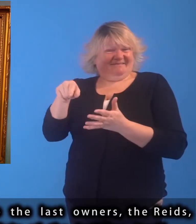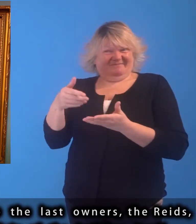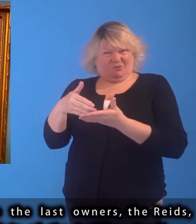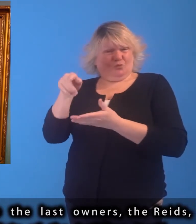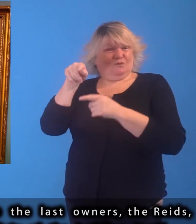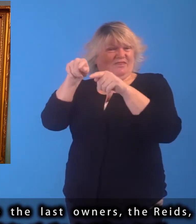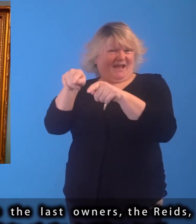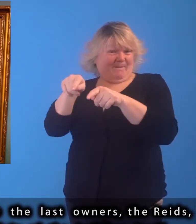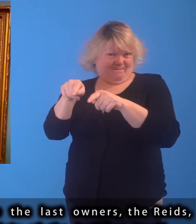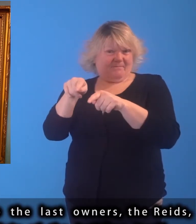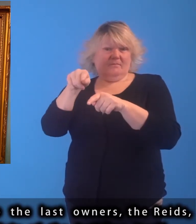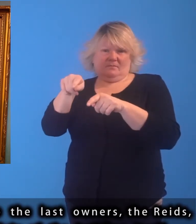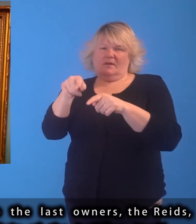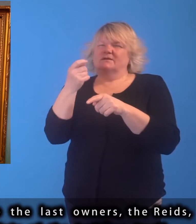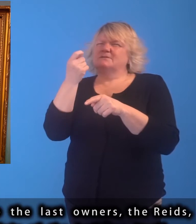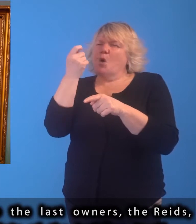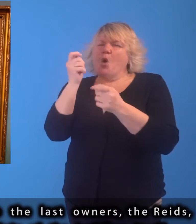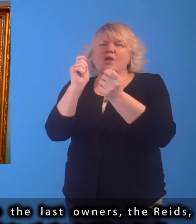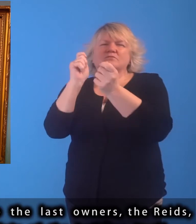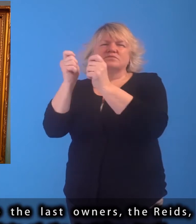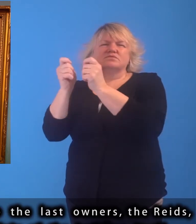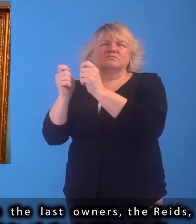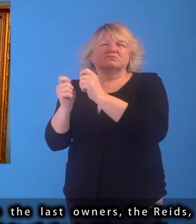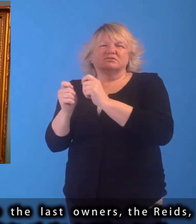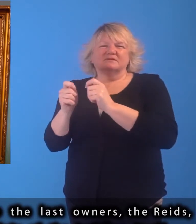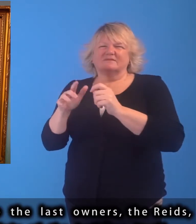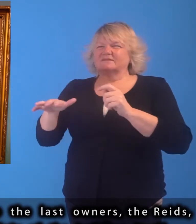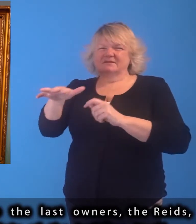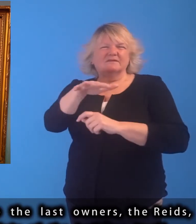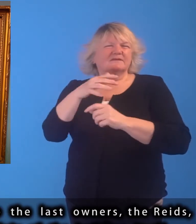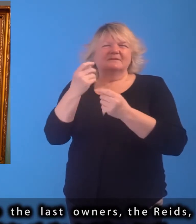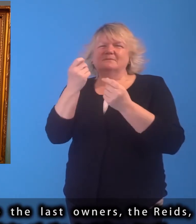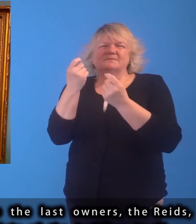to the fabric of the building itself.